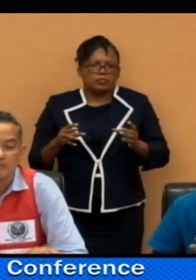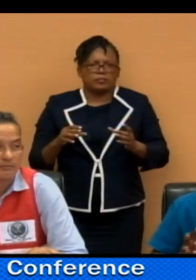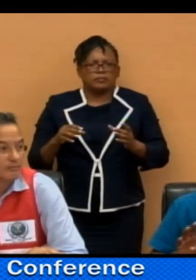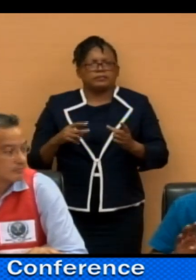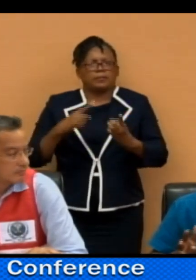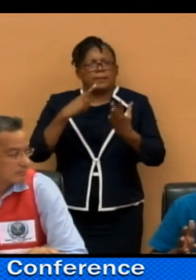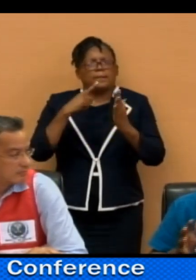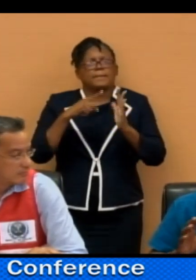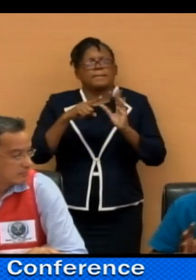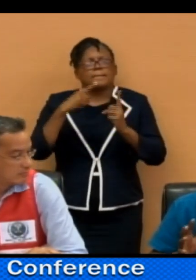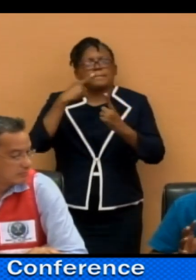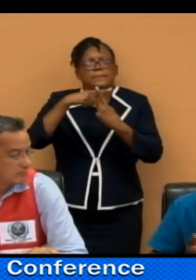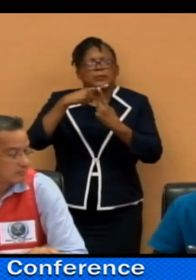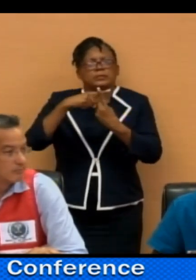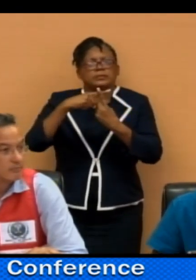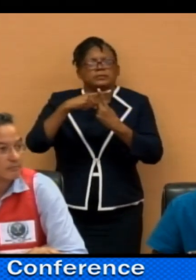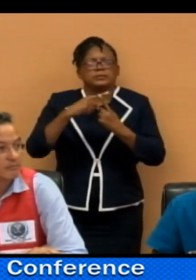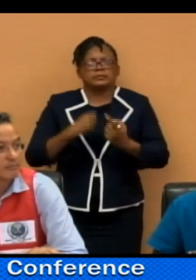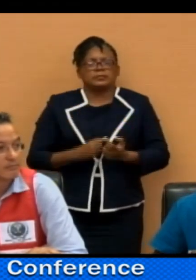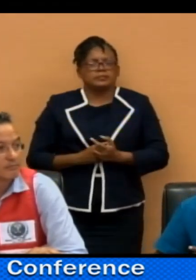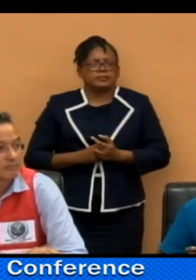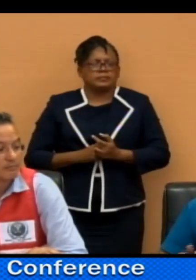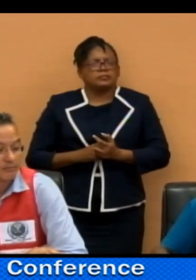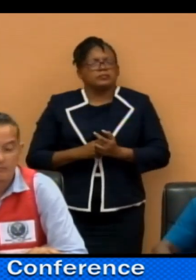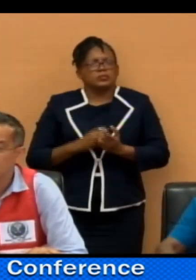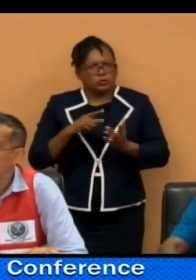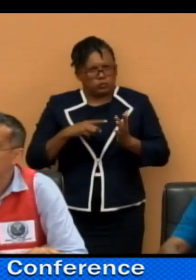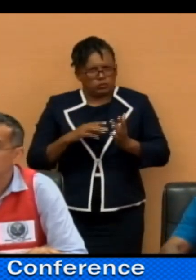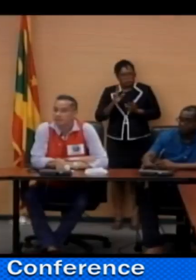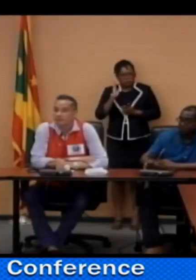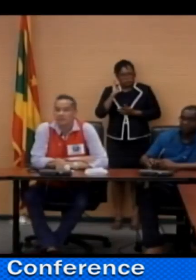So we're going to watch that situation and deal with it as it develops.